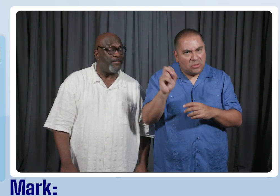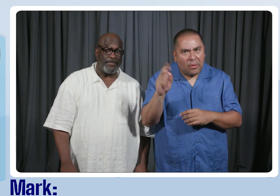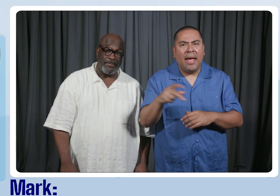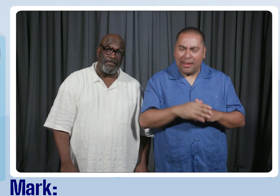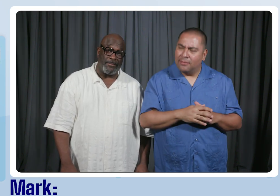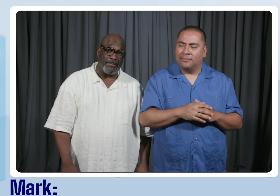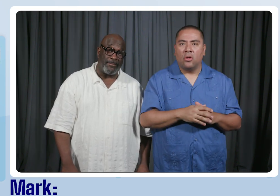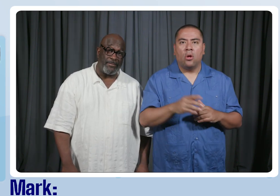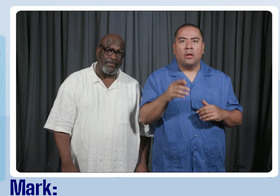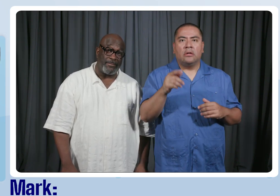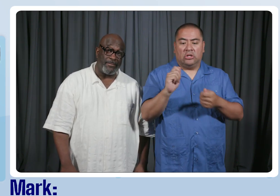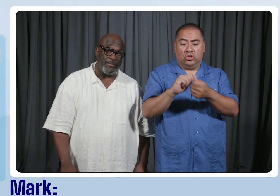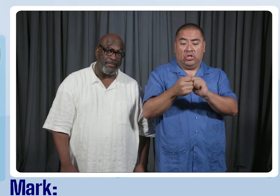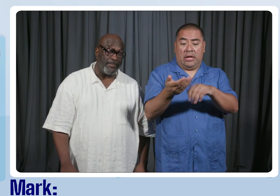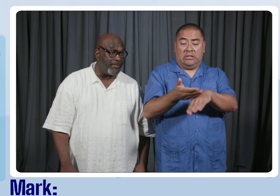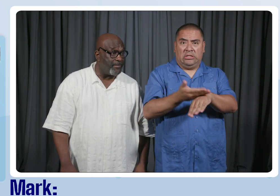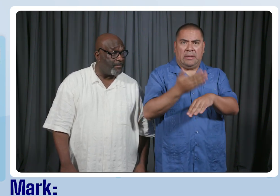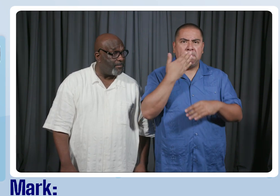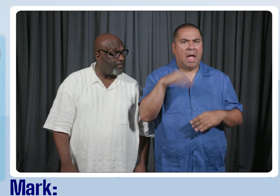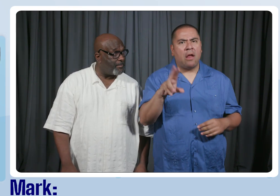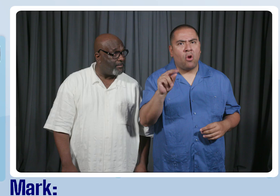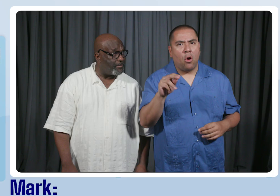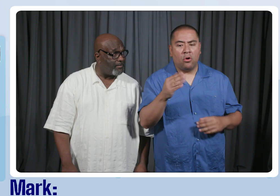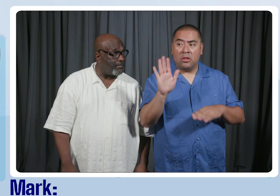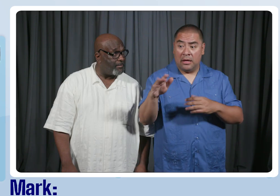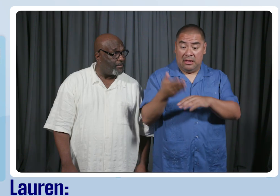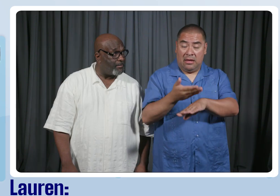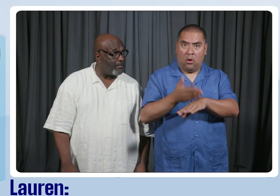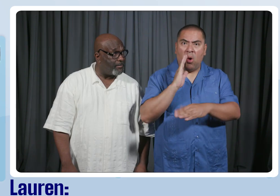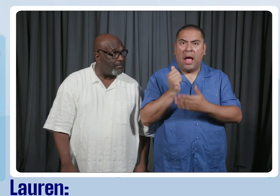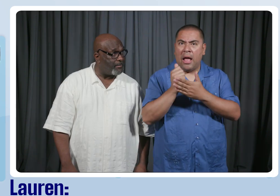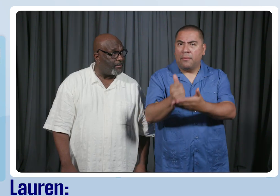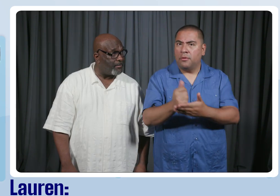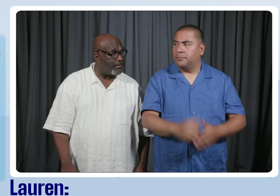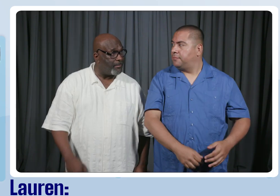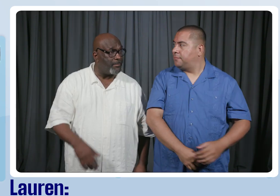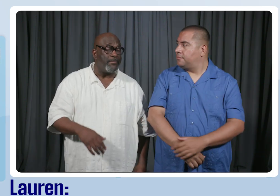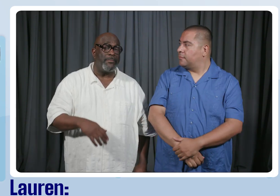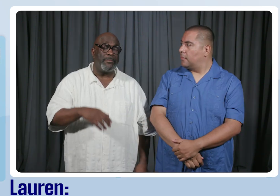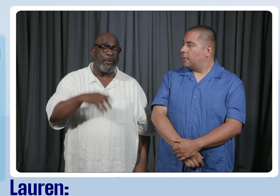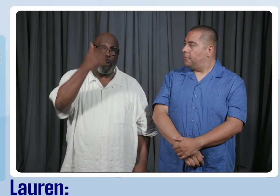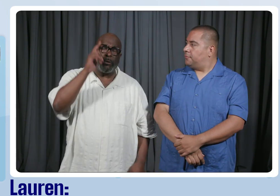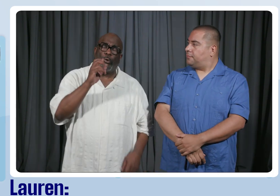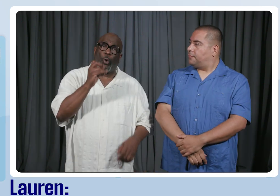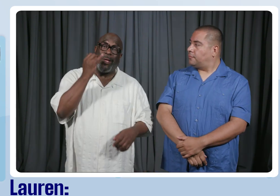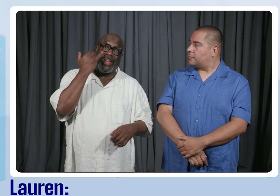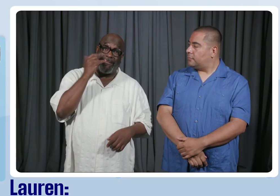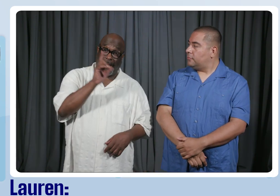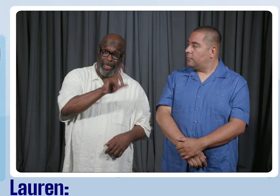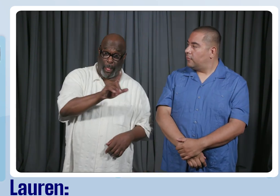okay. The changes aren't bad. They actually will help you. Are those conversations, so if a